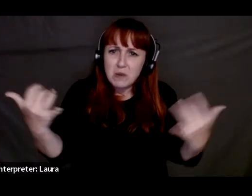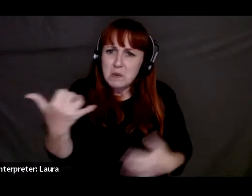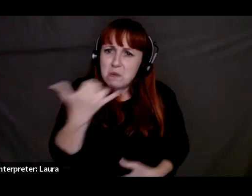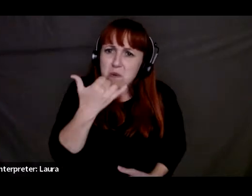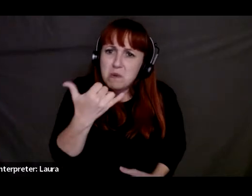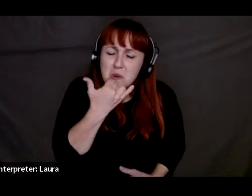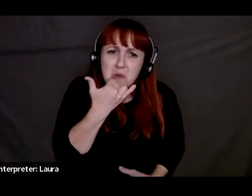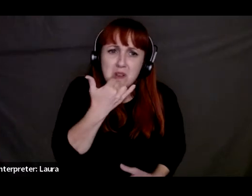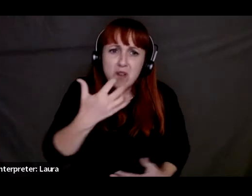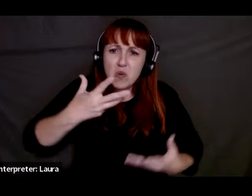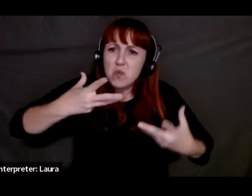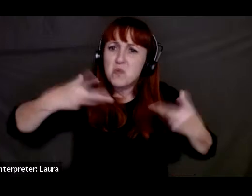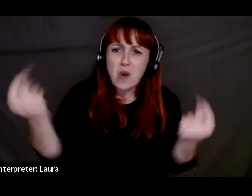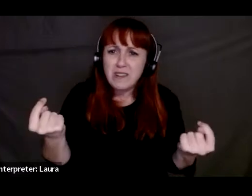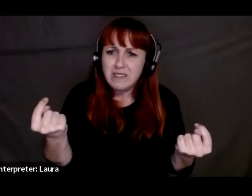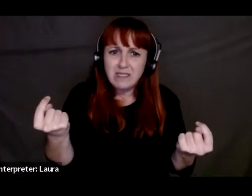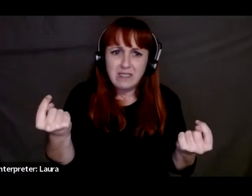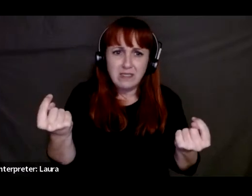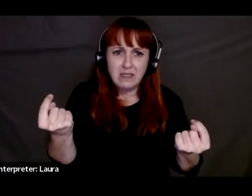What?